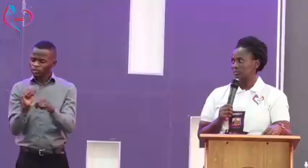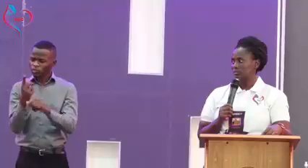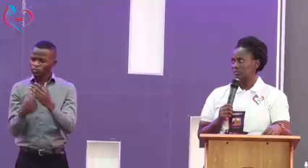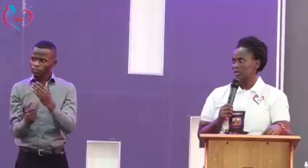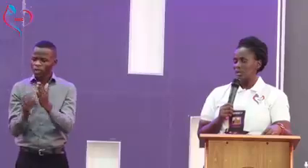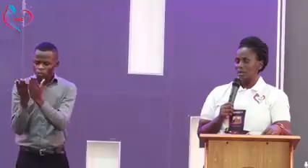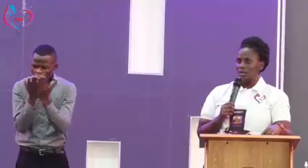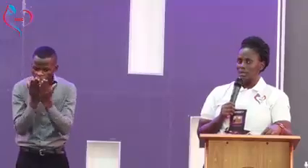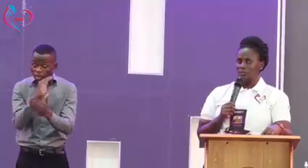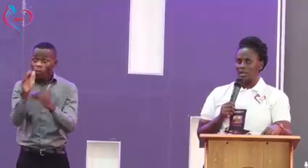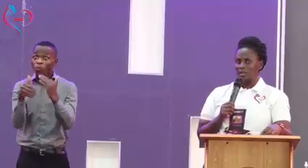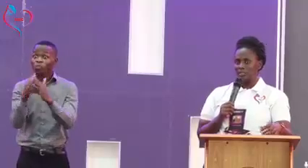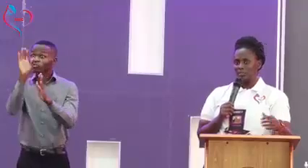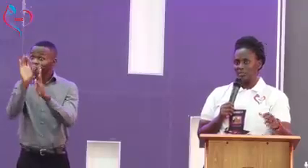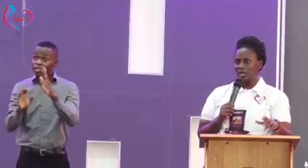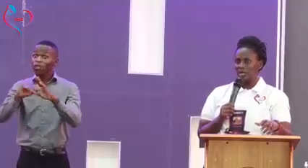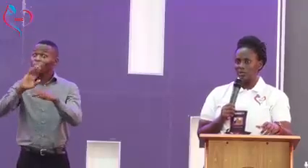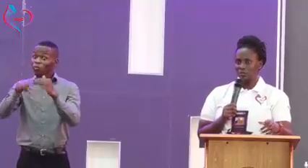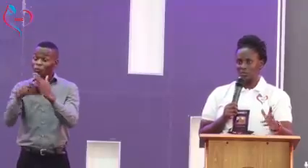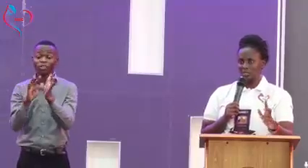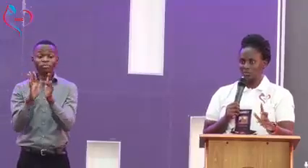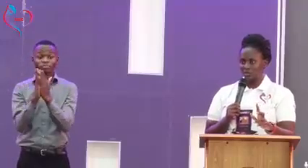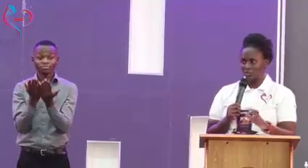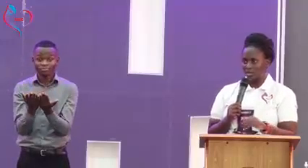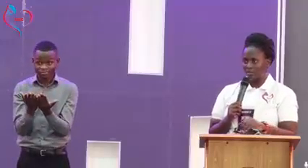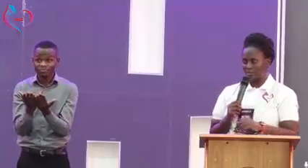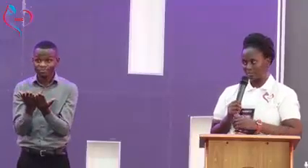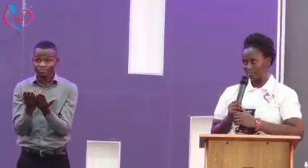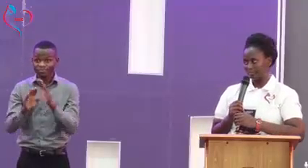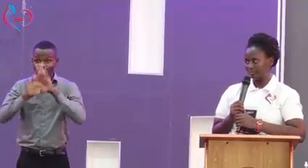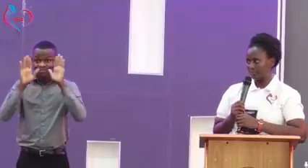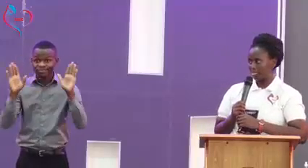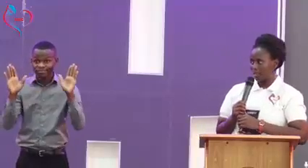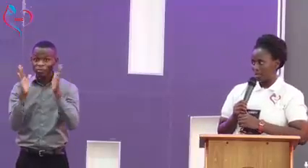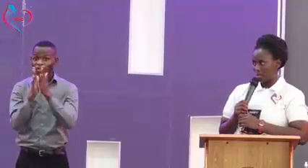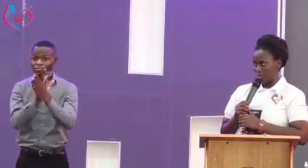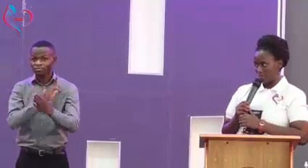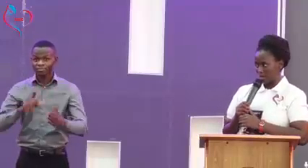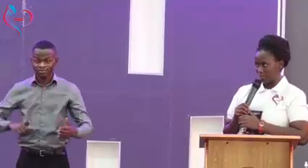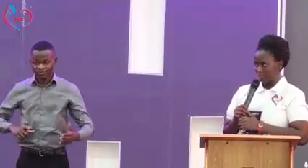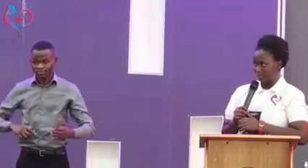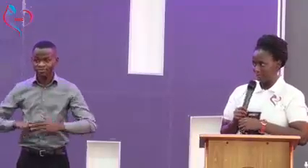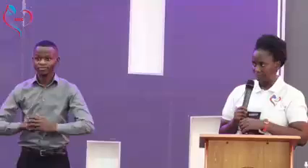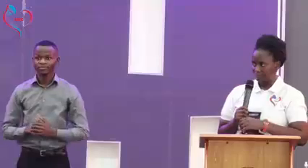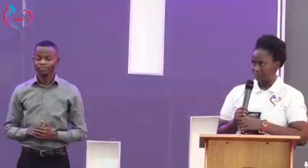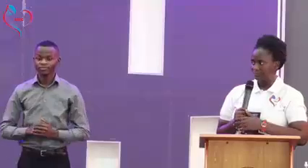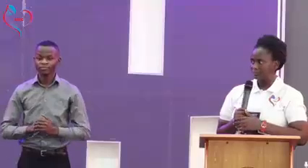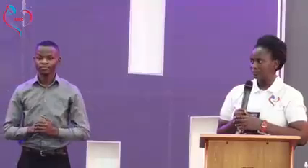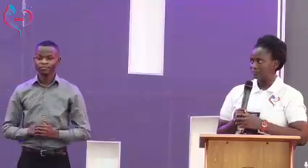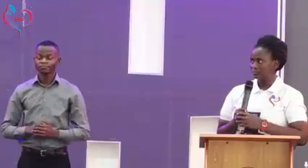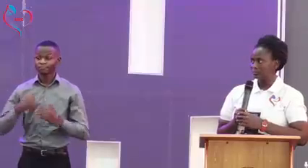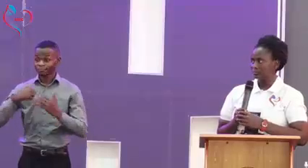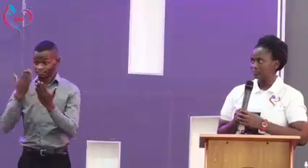chapter in the Bible. Era tunaabala nti amakya ga leero tusomyeyo essuula mu Bayibuli. Praise the Lord. Amen. I